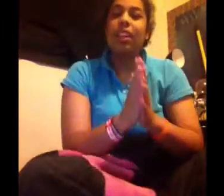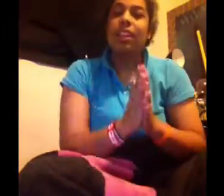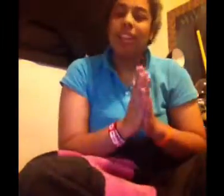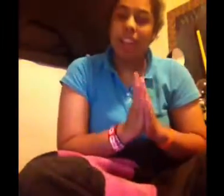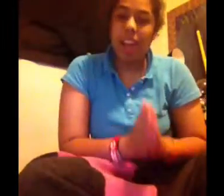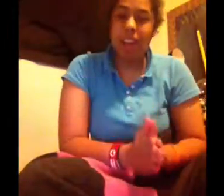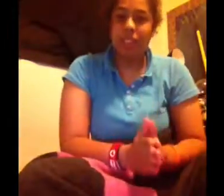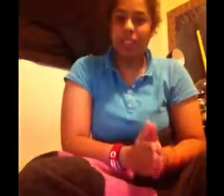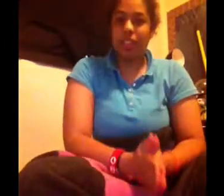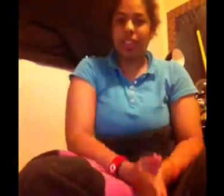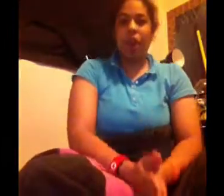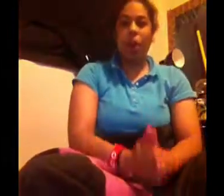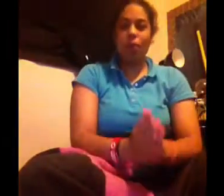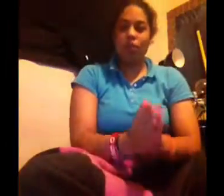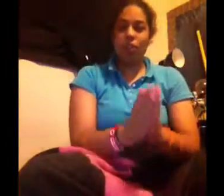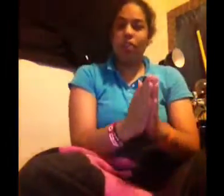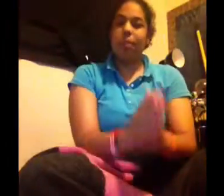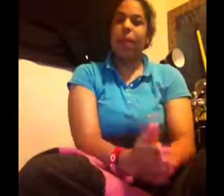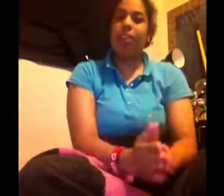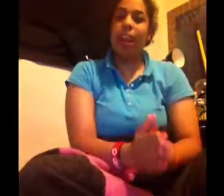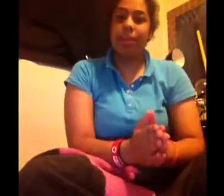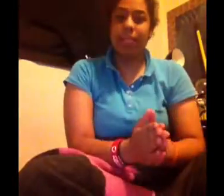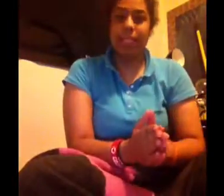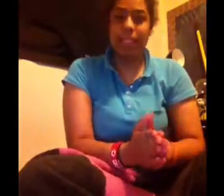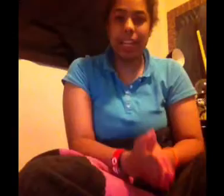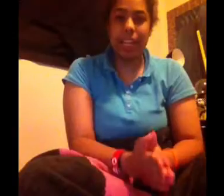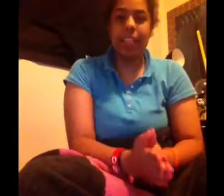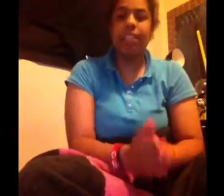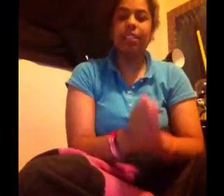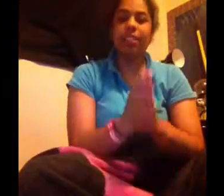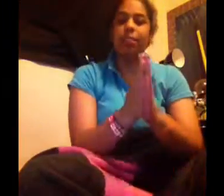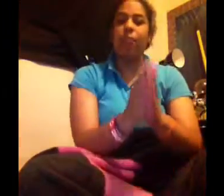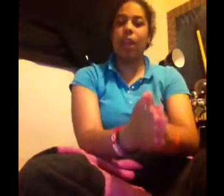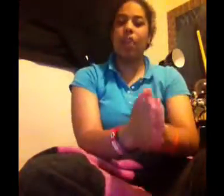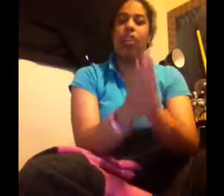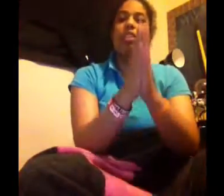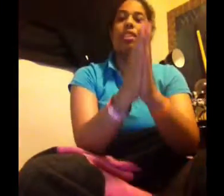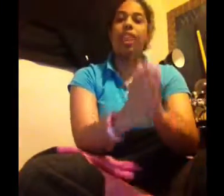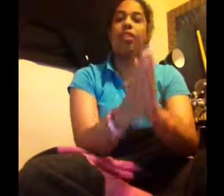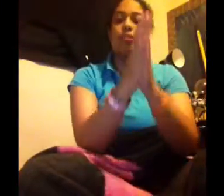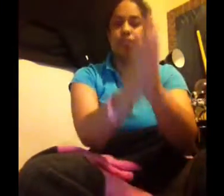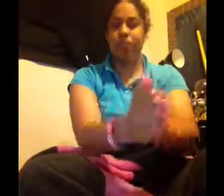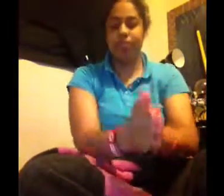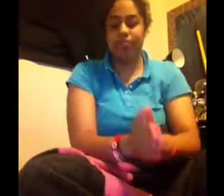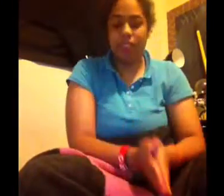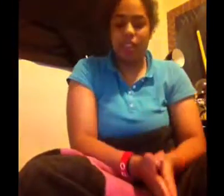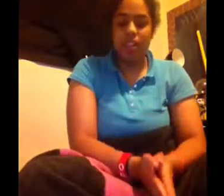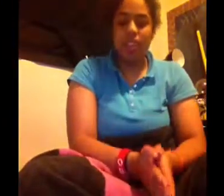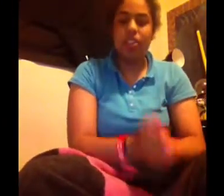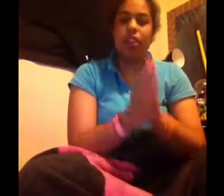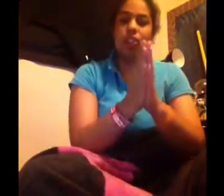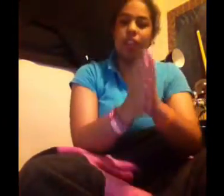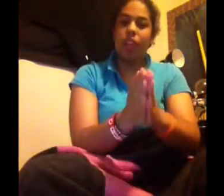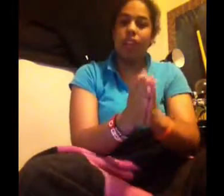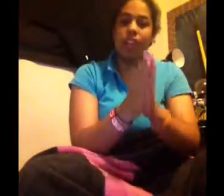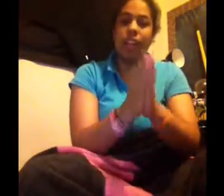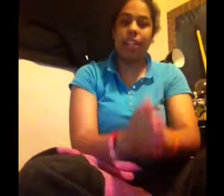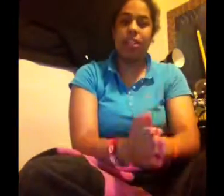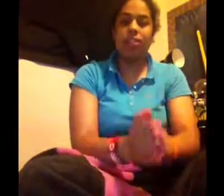Now, as you already know about the ABC, America sign was safe. So, now let's next to